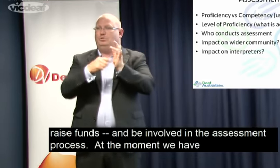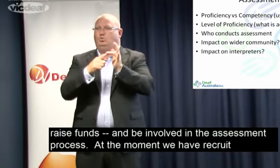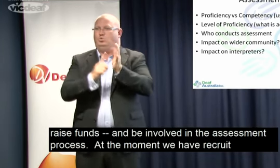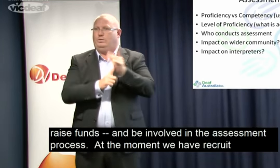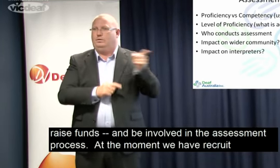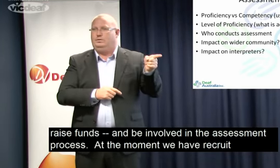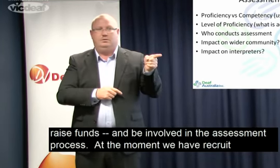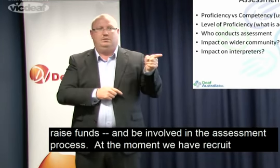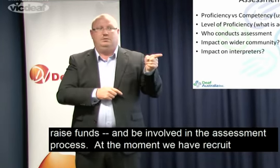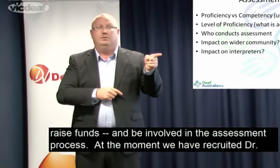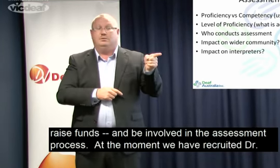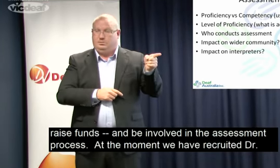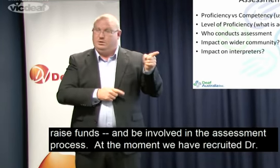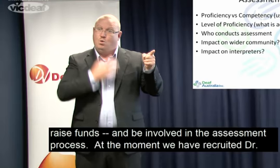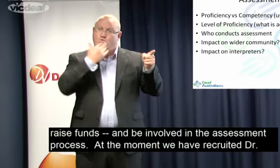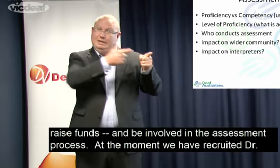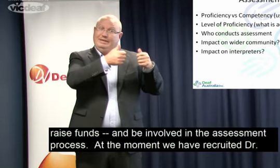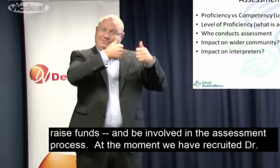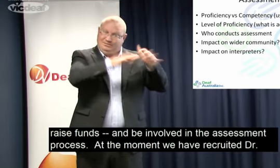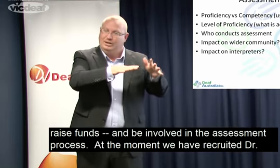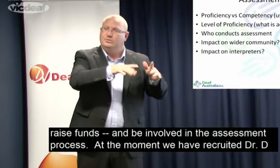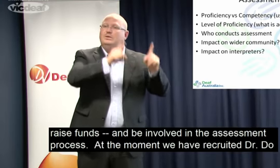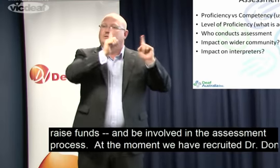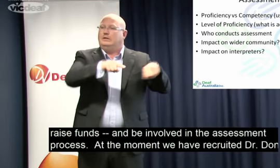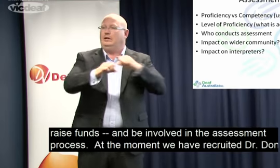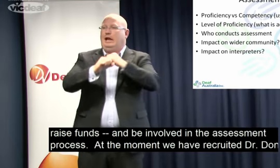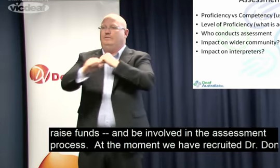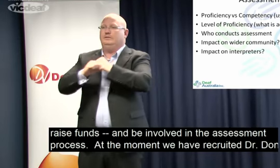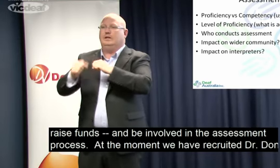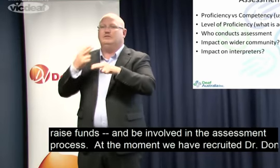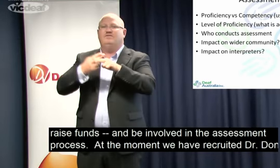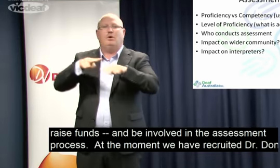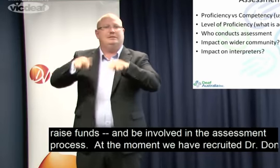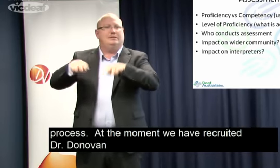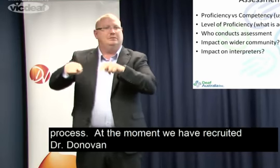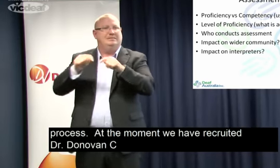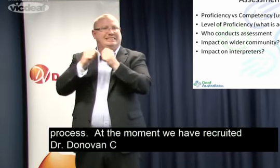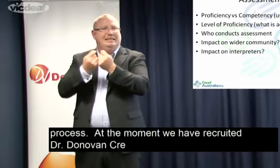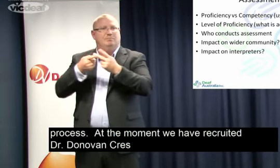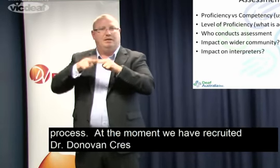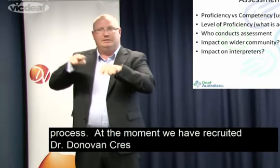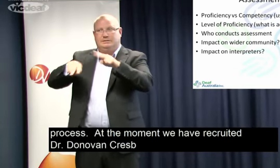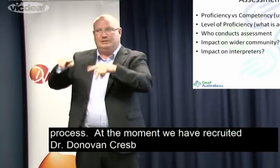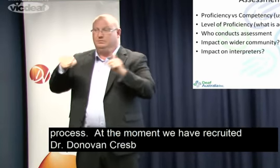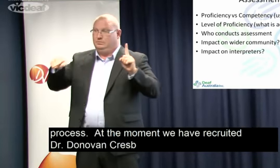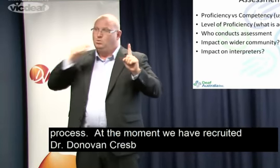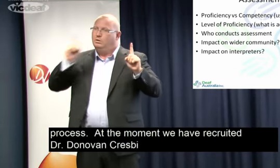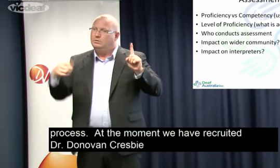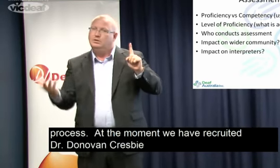is assessing a assessment tool. And once he's completed that, then we'll be advertising for a team of